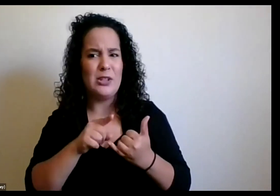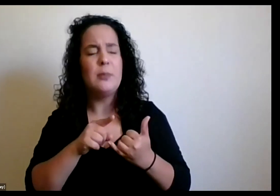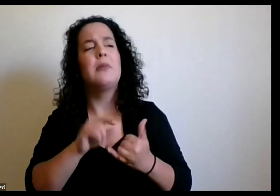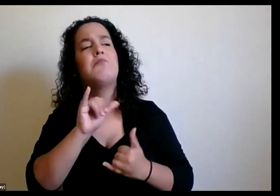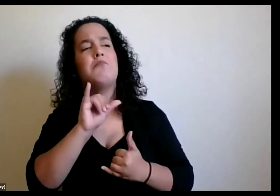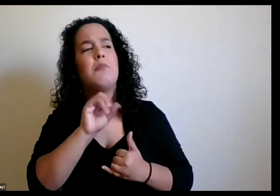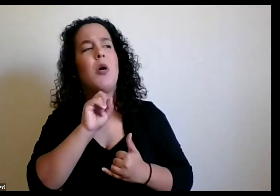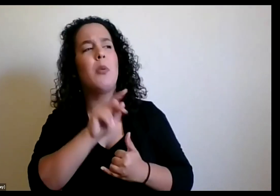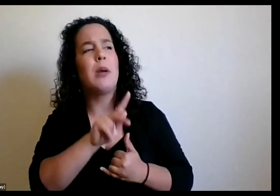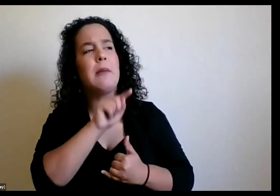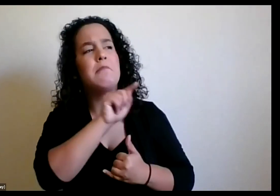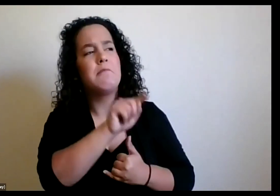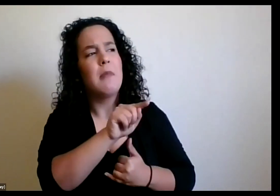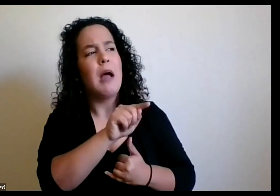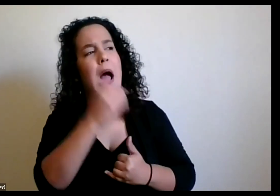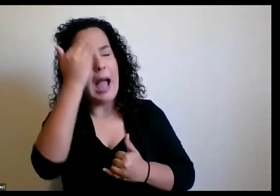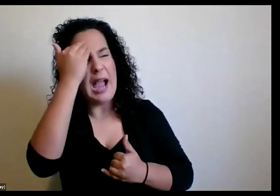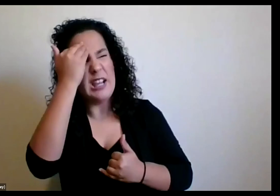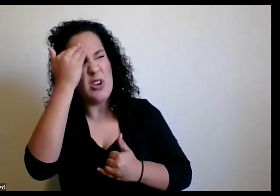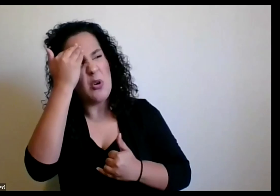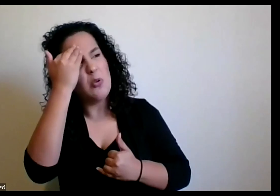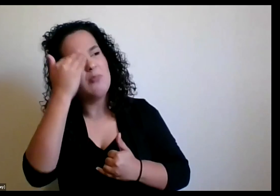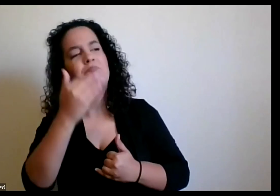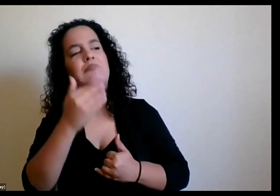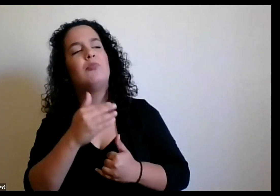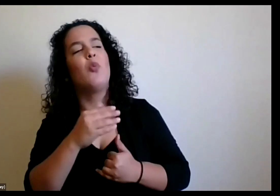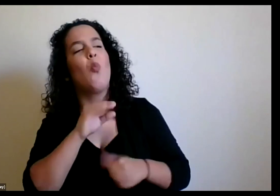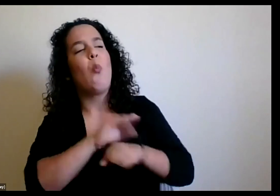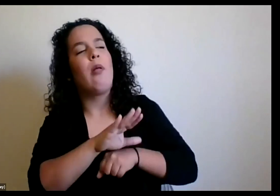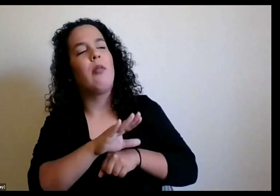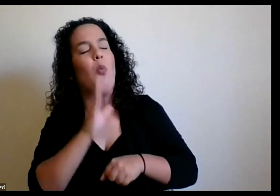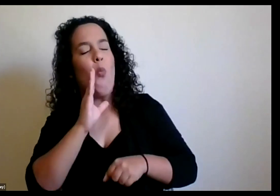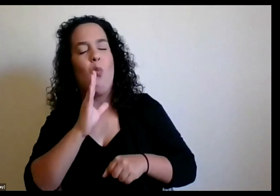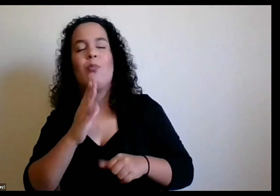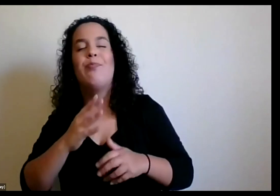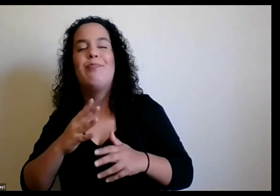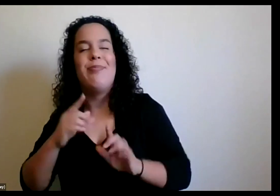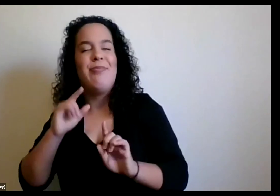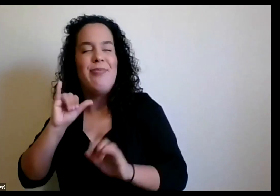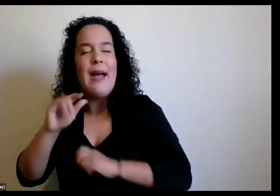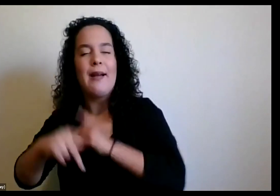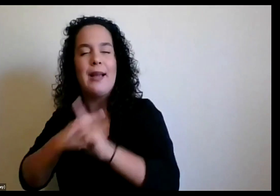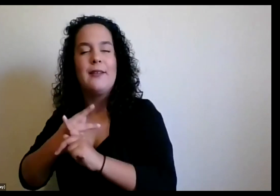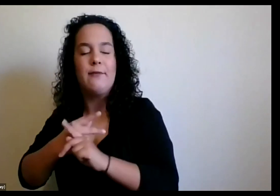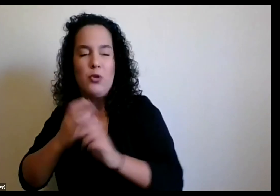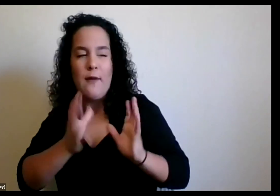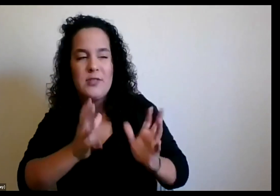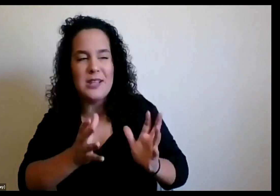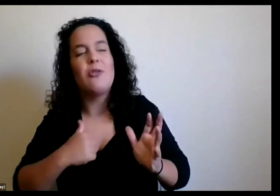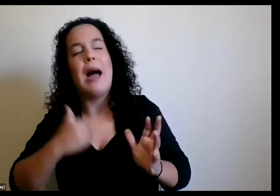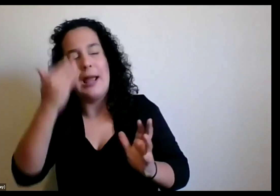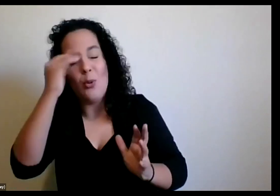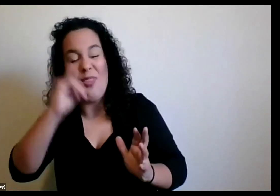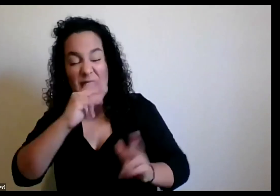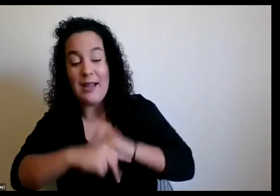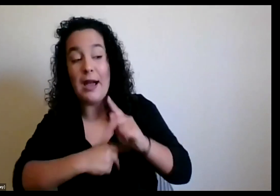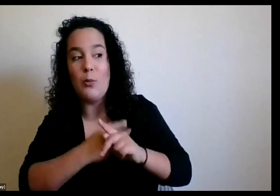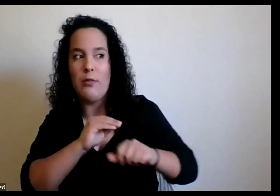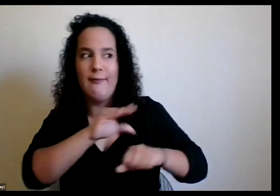be said in the way it must be said where you are, right? To tailor the message in a way that's going to work in your community. So I